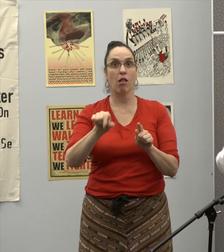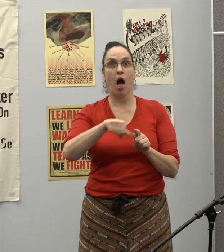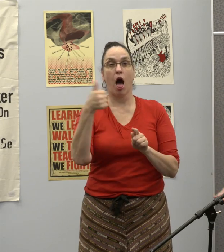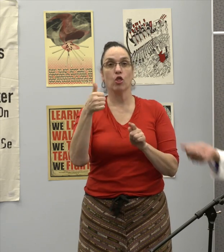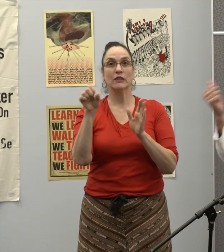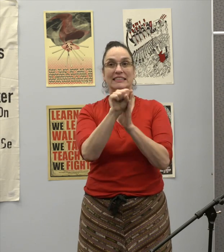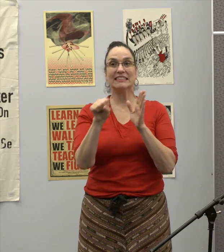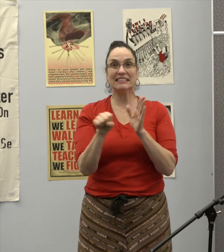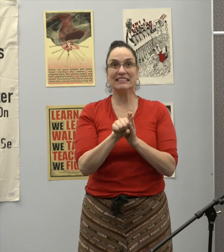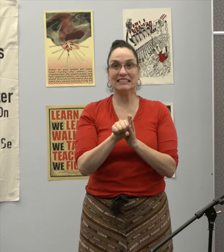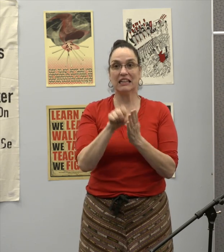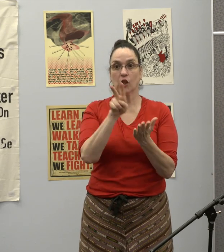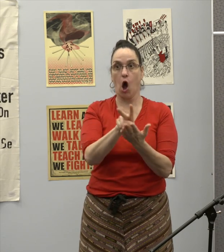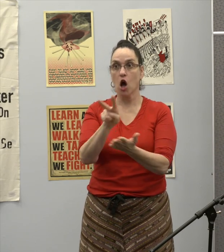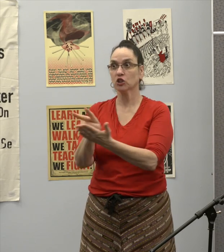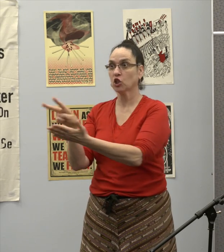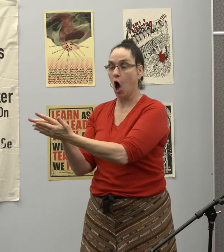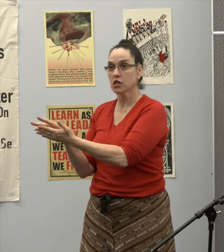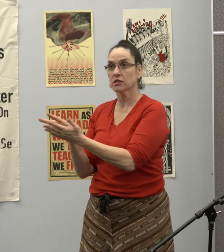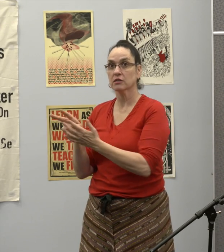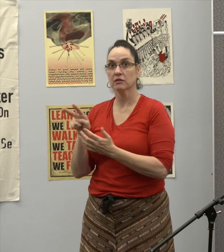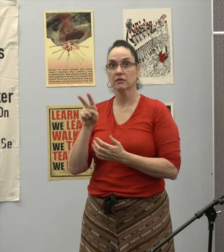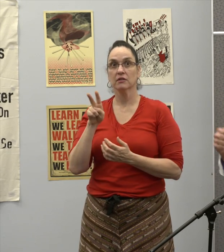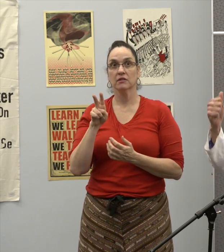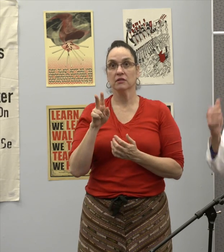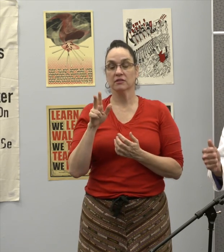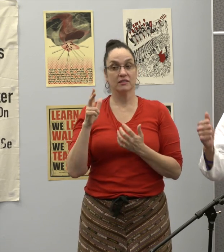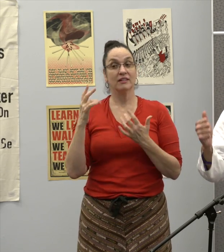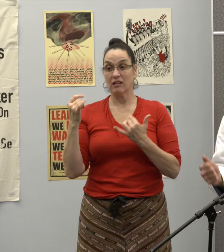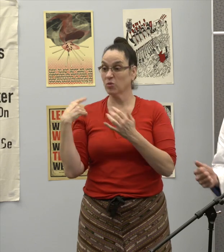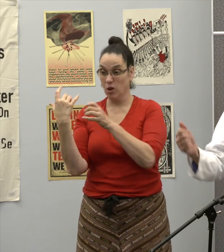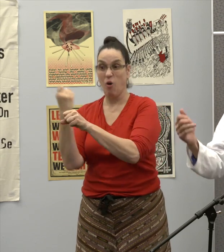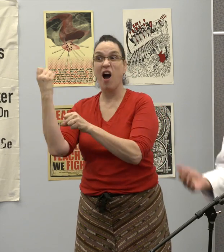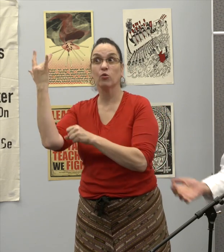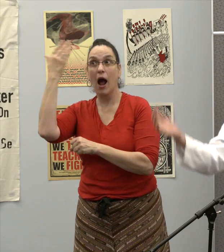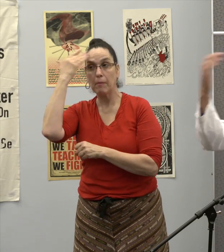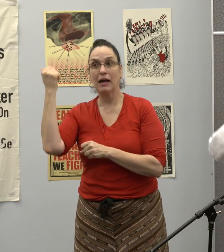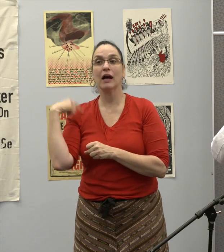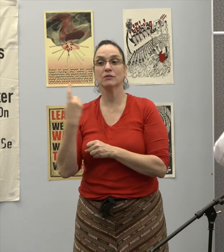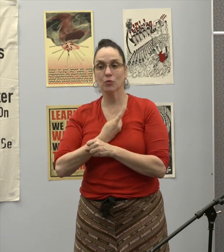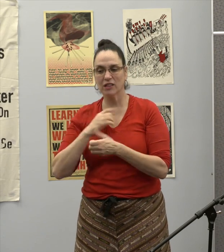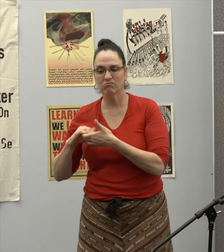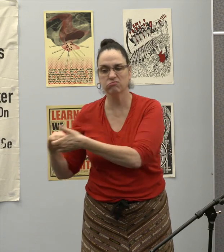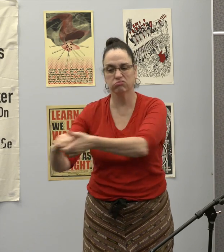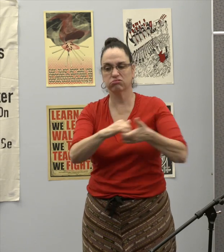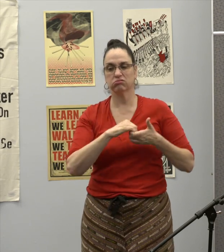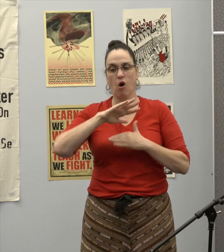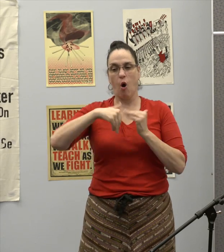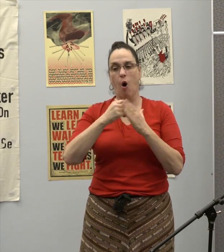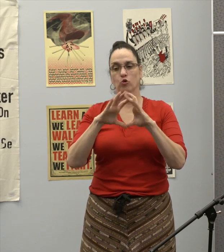other states, were losing Democratic seats. And we did that because we came together with all groups. It's not